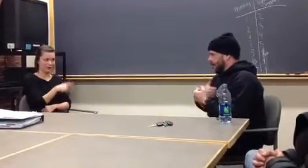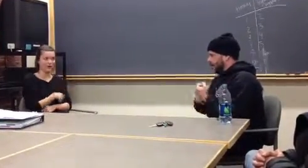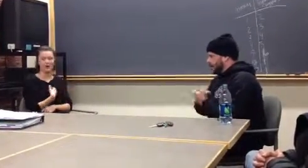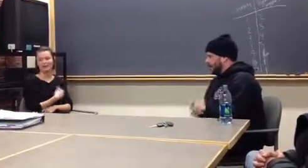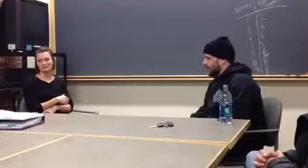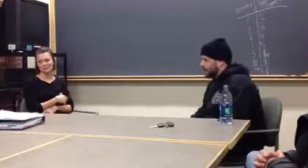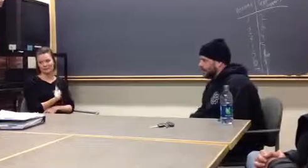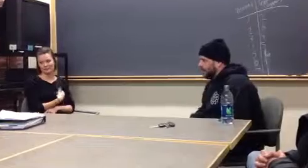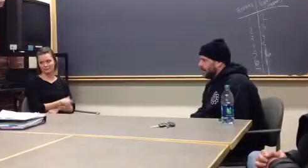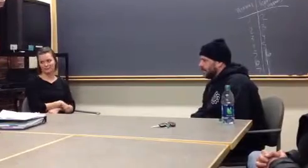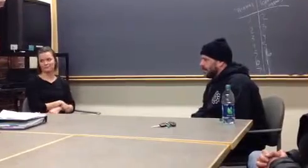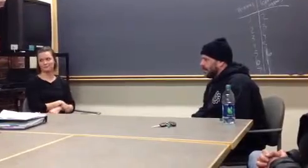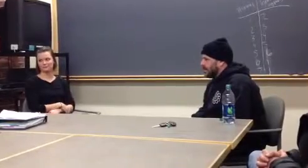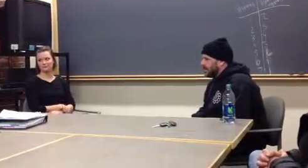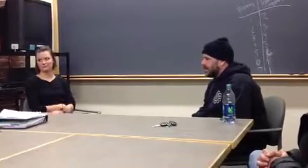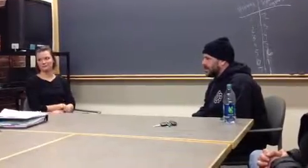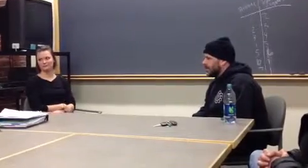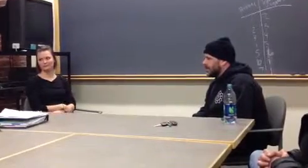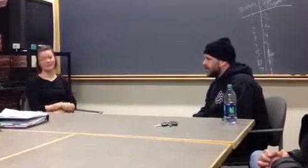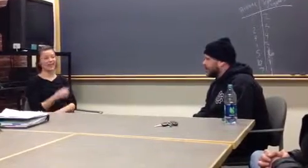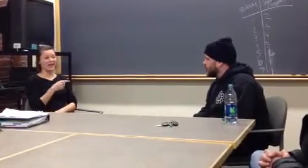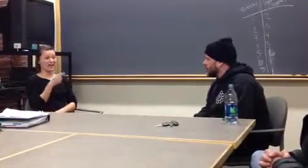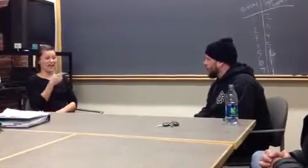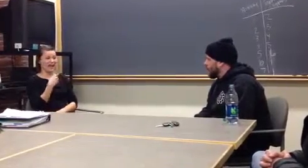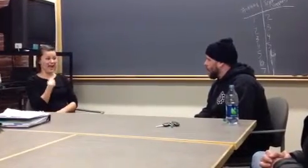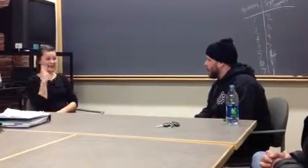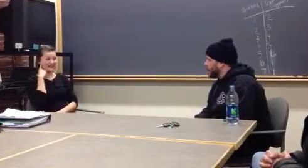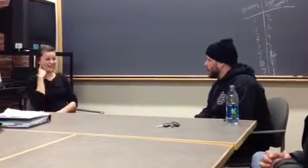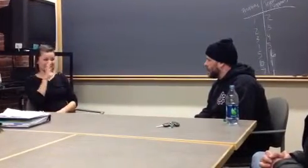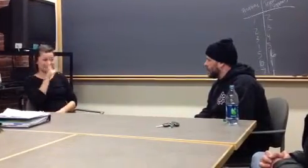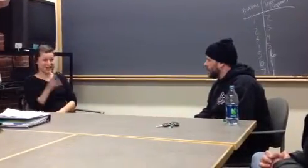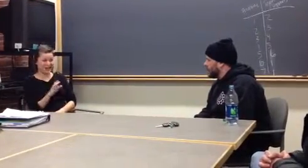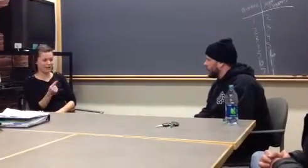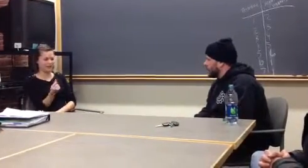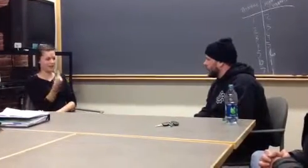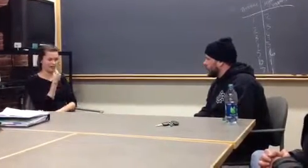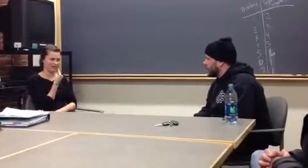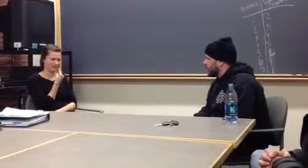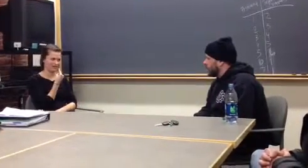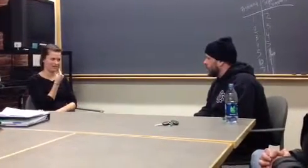Oh, I support them. Because I heard that Chicago sucks. That's what my boyfriend told me.